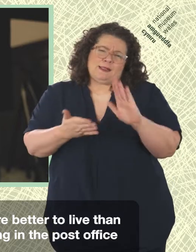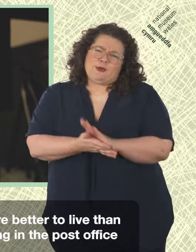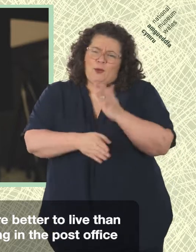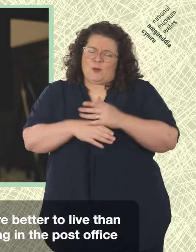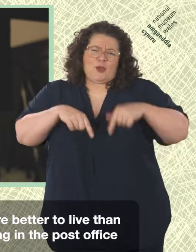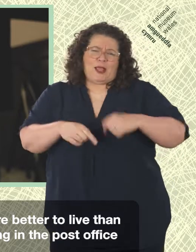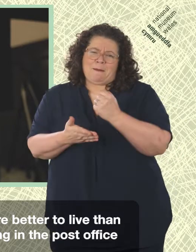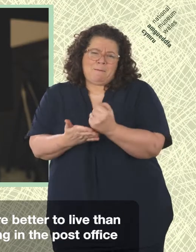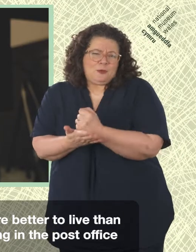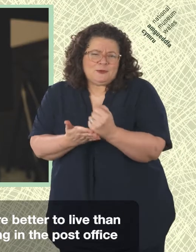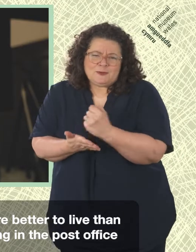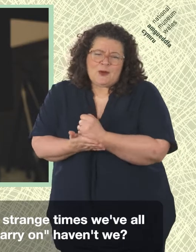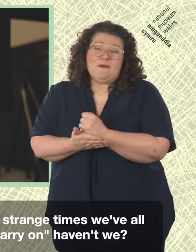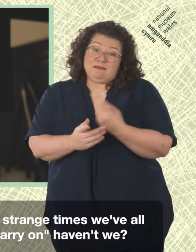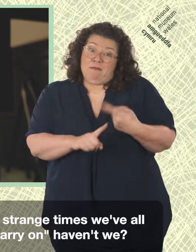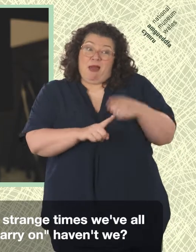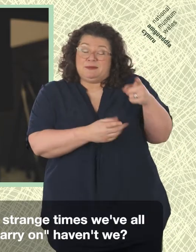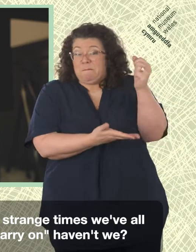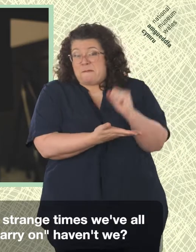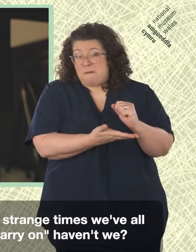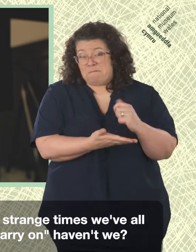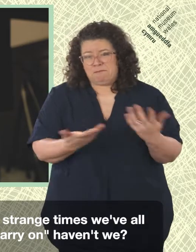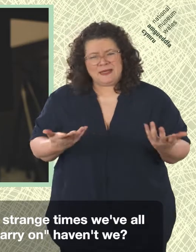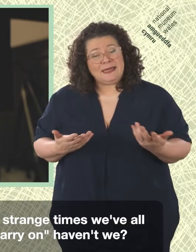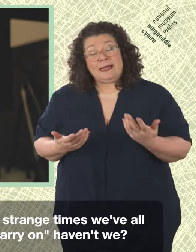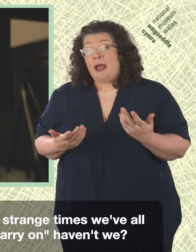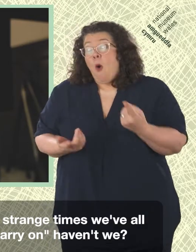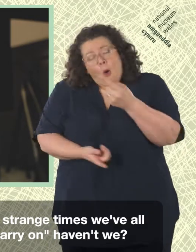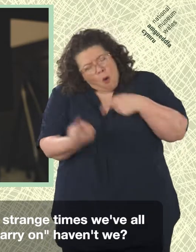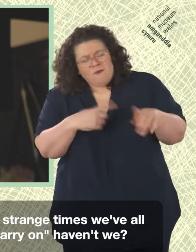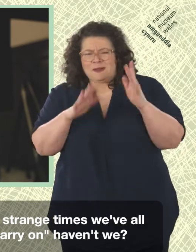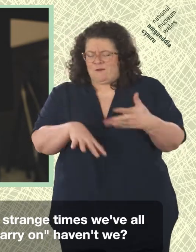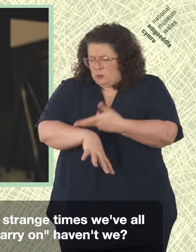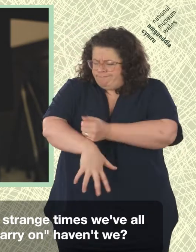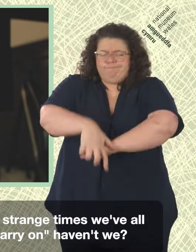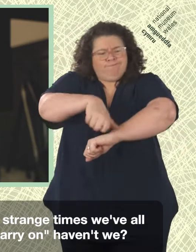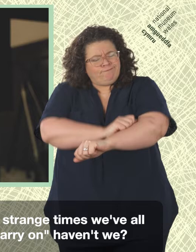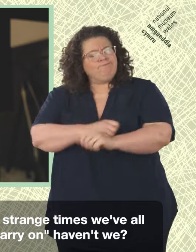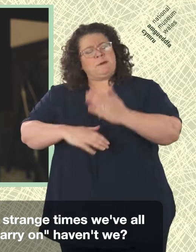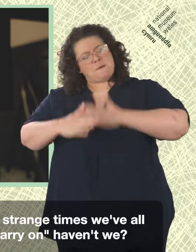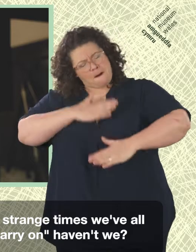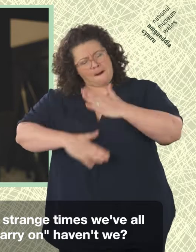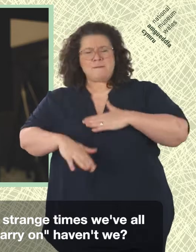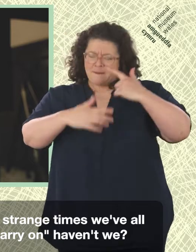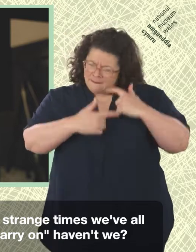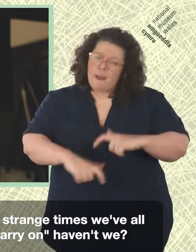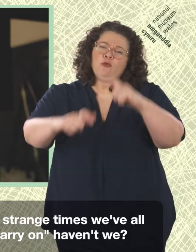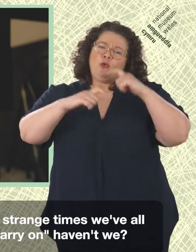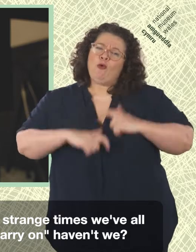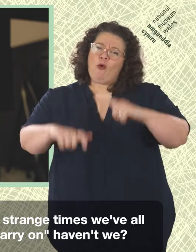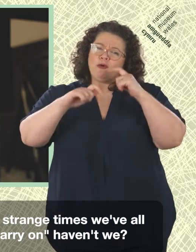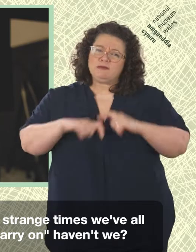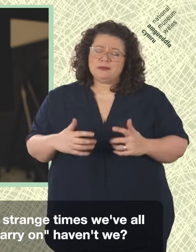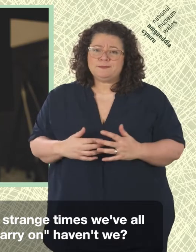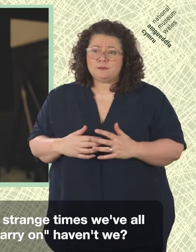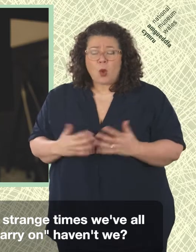I so enjoy working in the post office and the lamb, of course. And in these strange times, we've all got to do our bit. Keep calm and